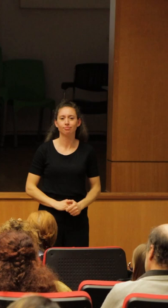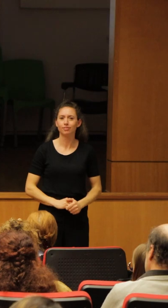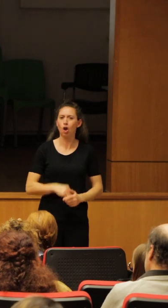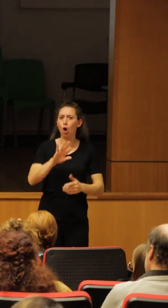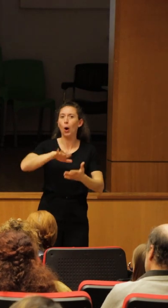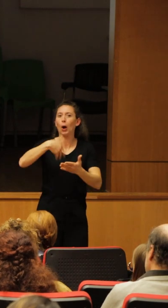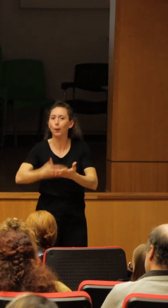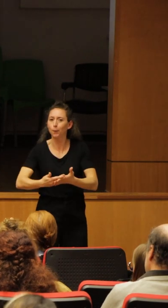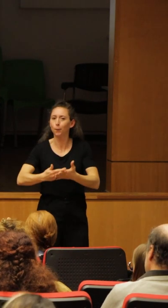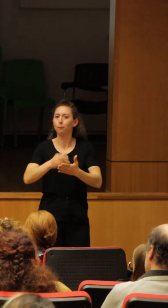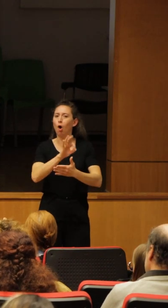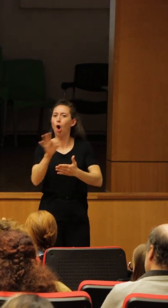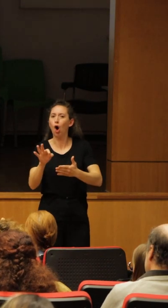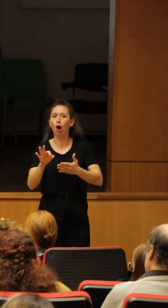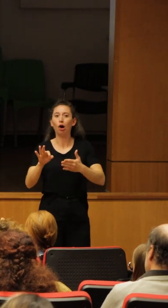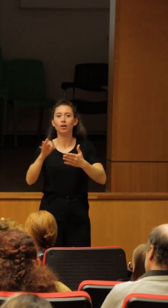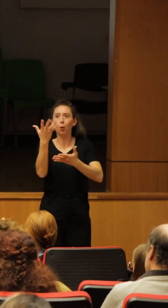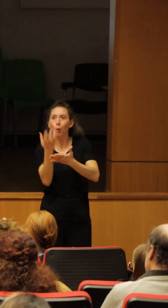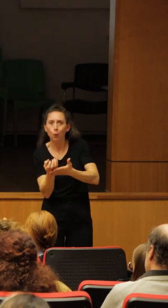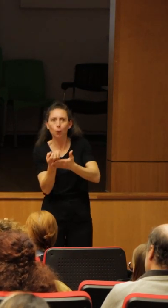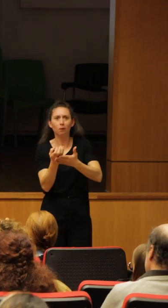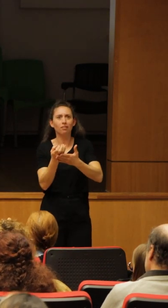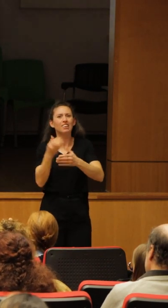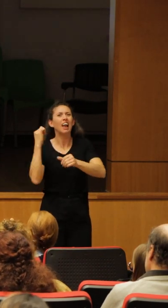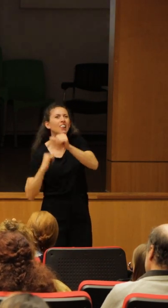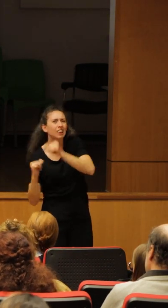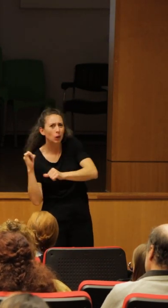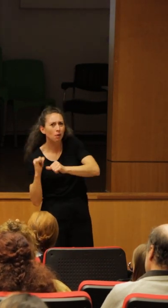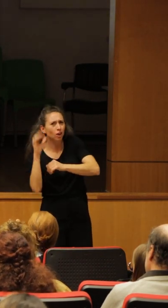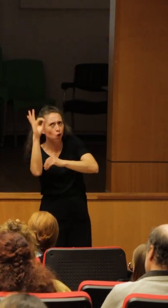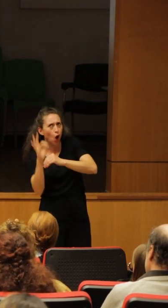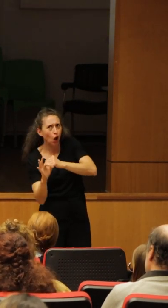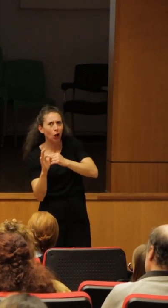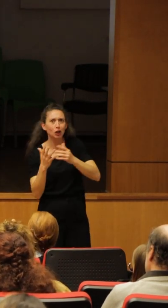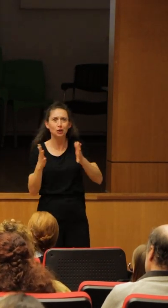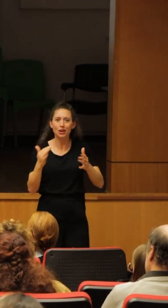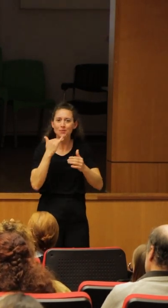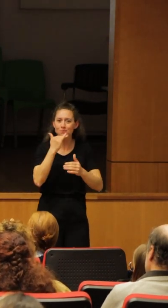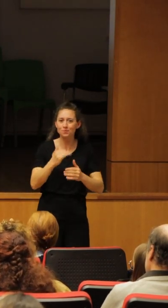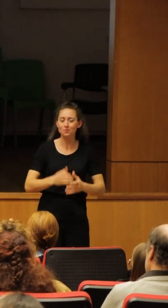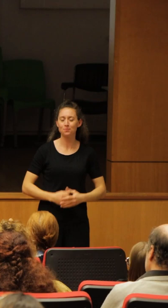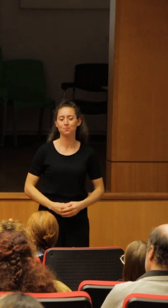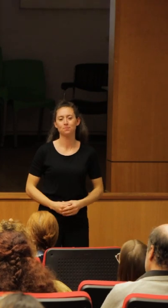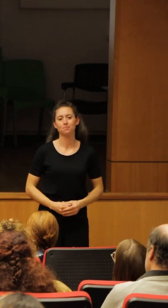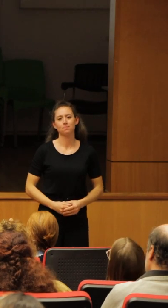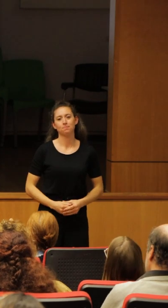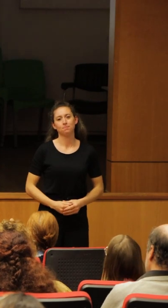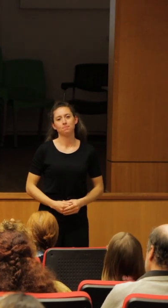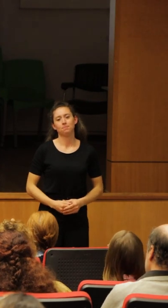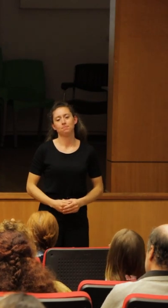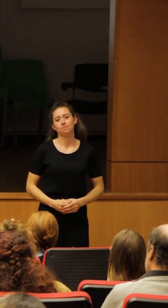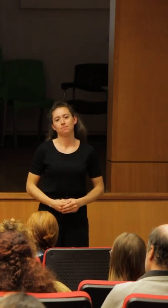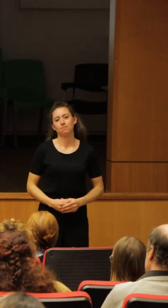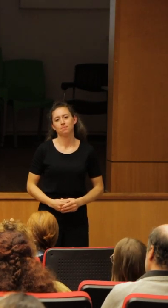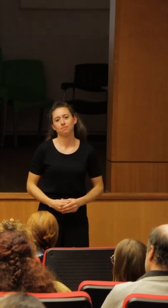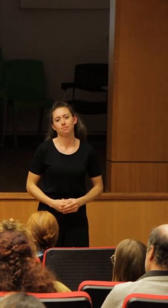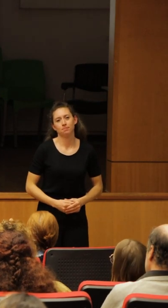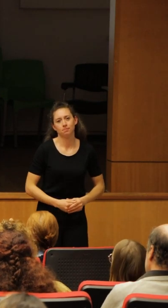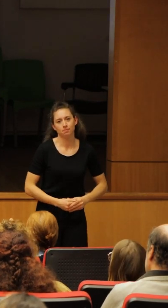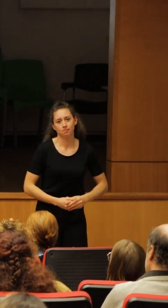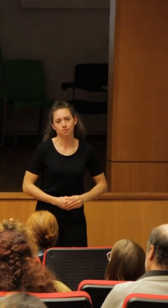bruised? Capaz que se machuca. Right. So, se lastima. Now what we do is that we reconstruct the metaphor. Entonces